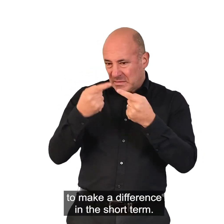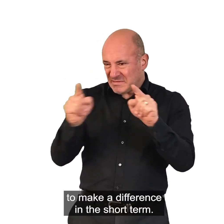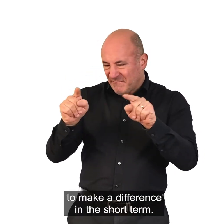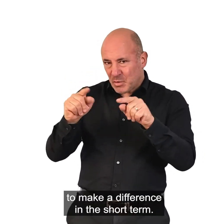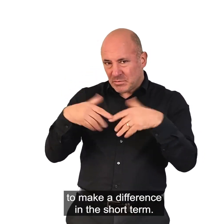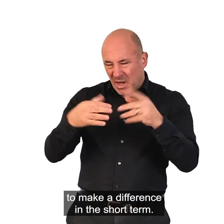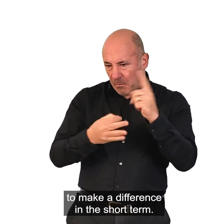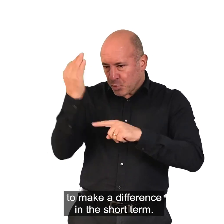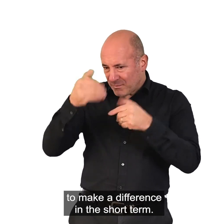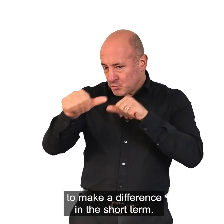the short term.